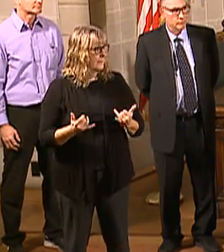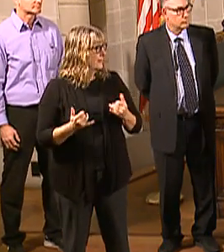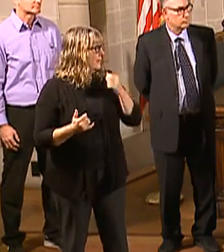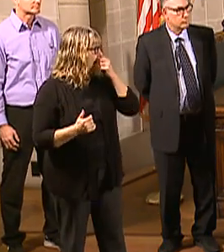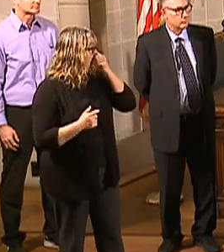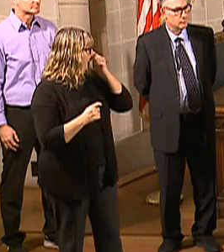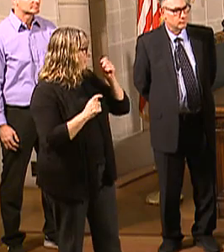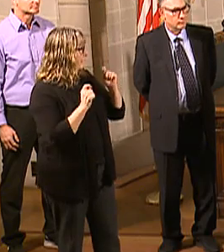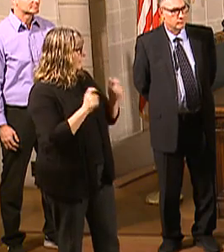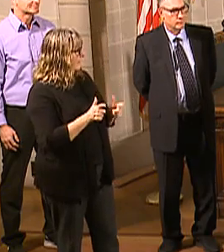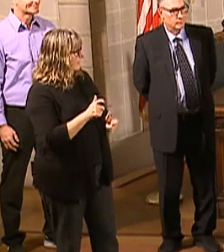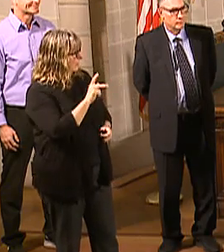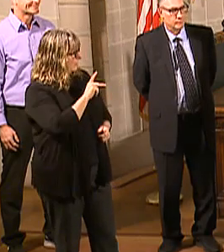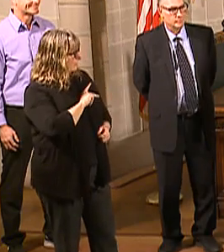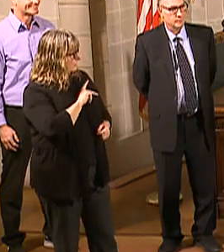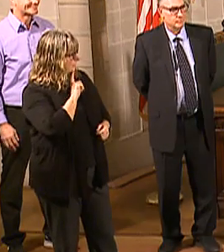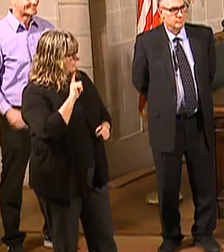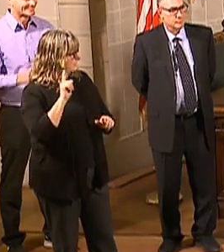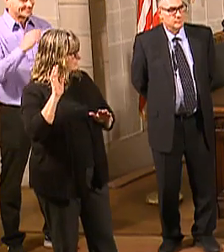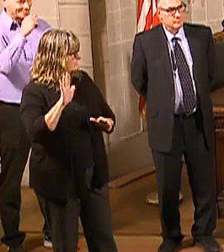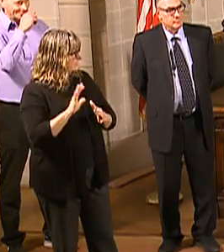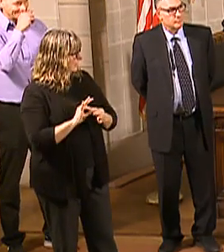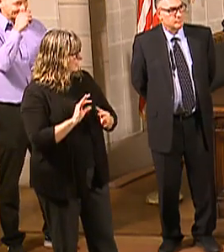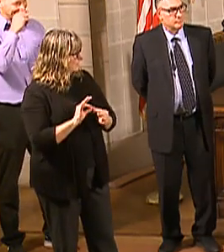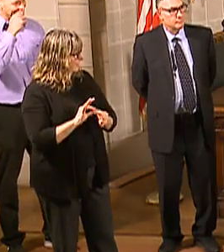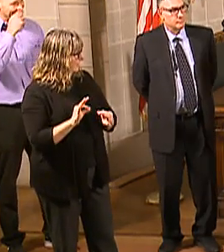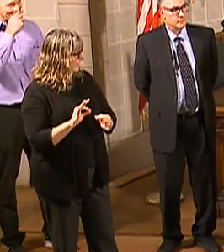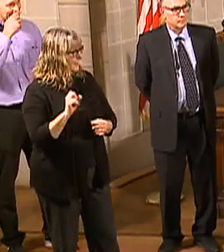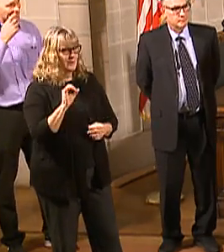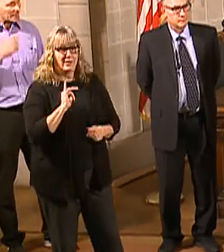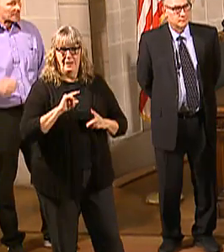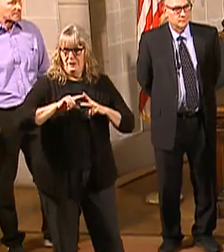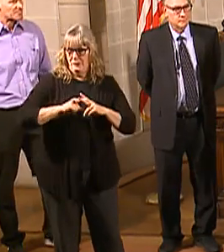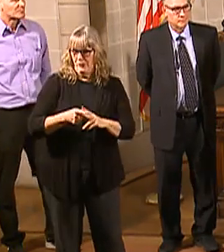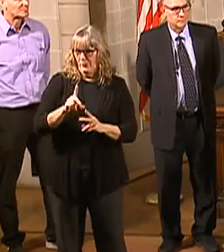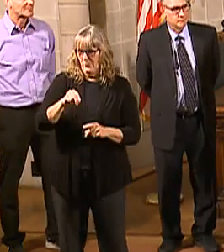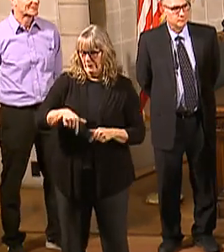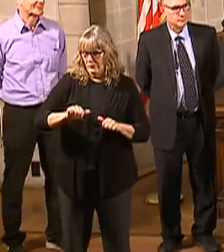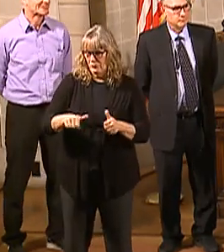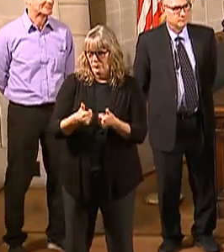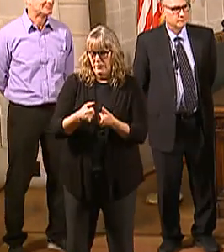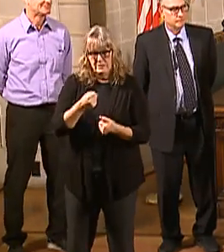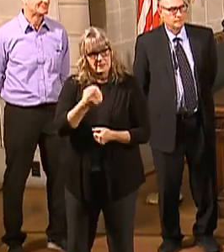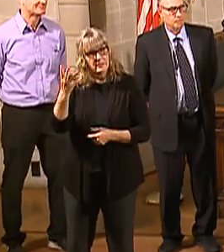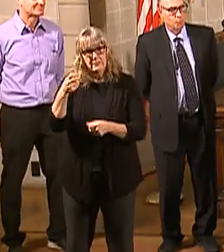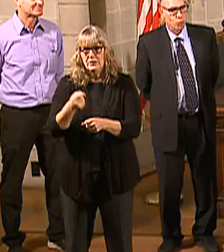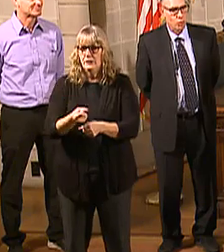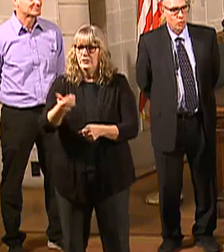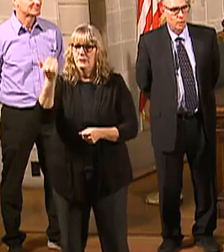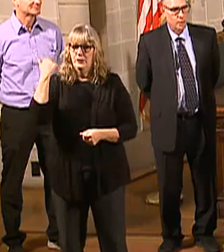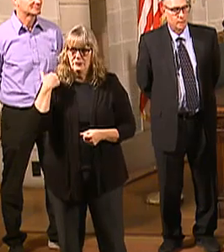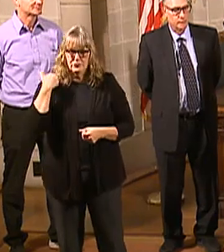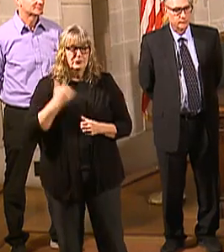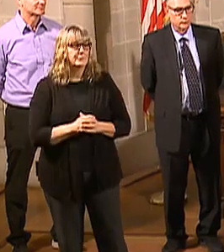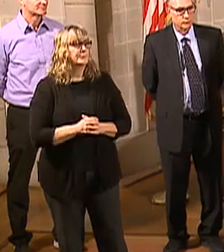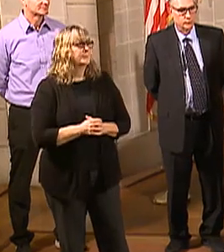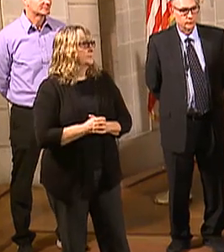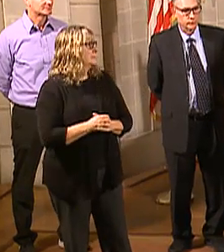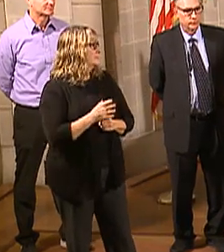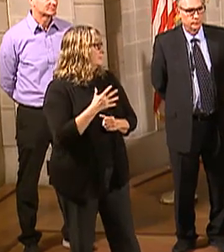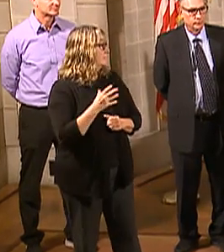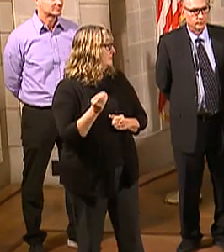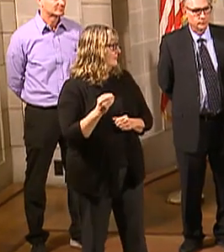give a quick personal testimony? oh, sure, absolutely. Okay, so I started doing this challenge years ago during the sesquicentennial,